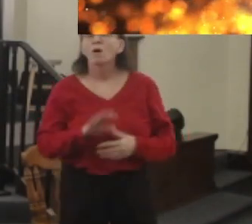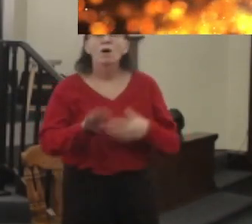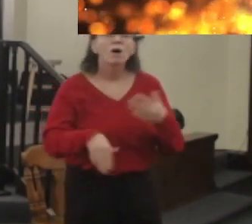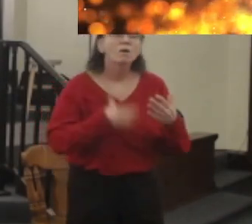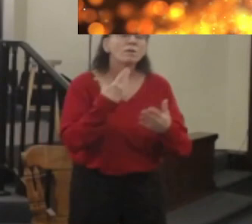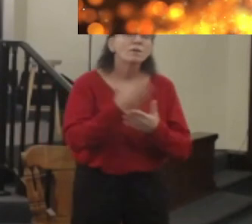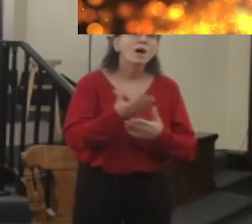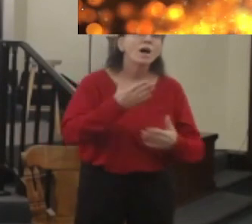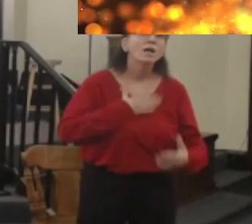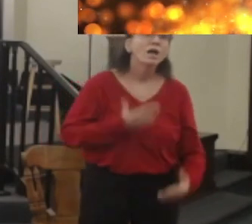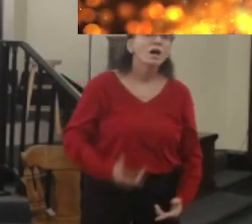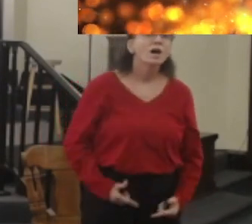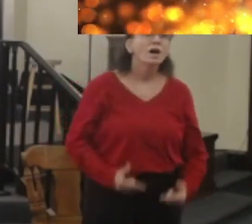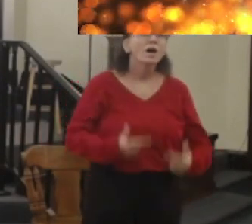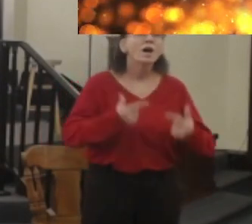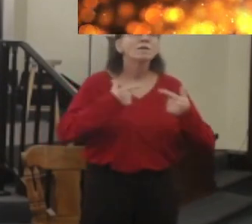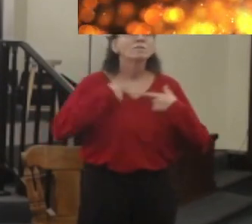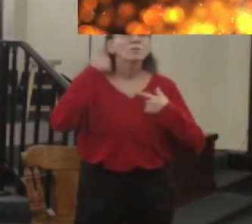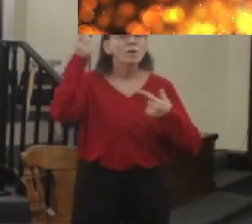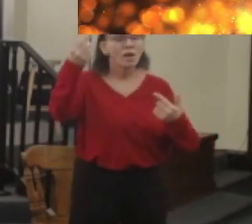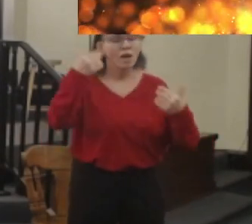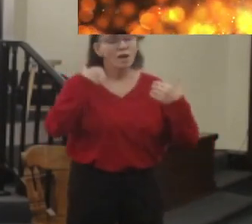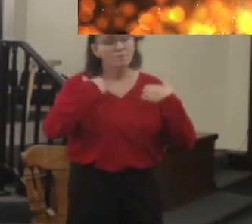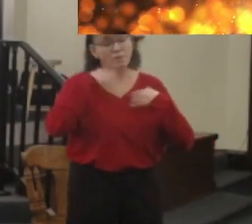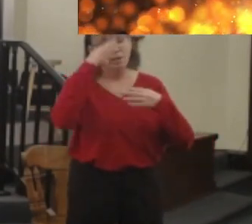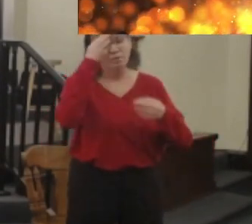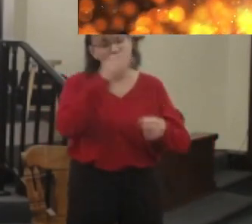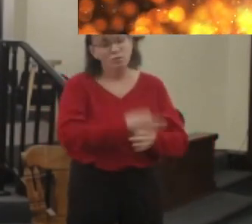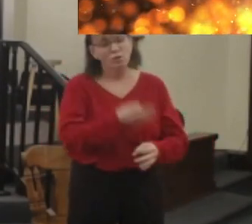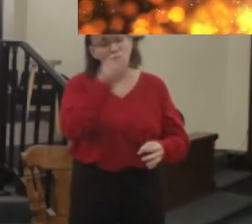All my life you have been